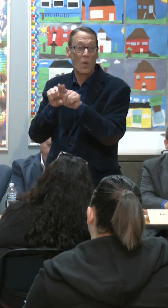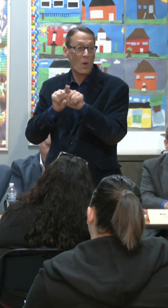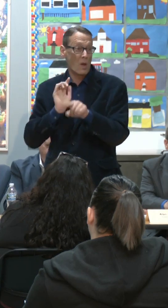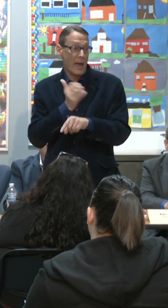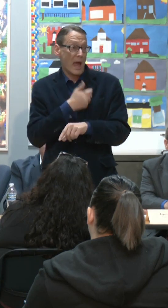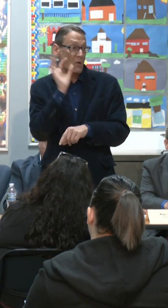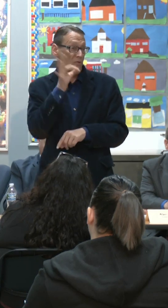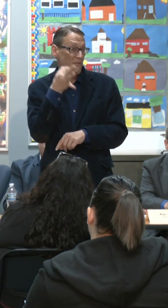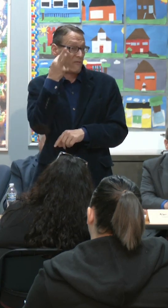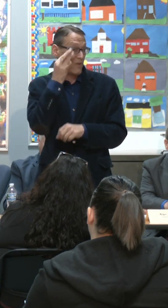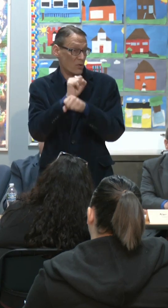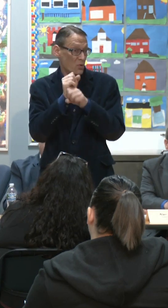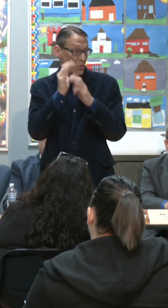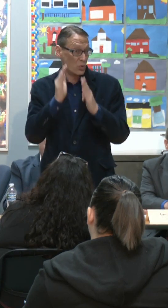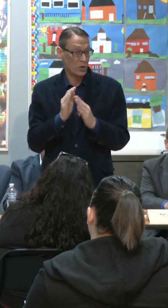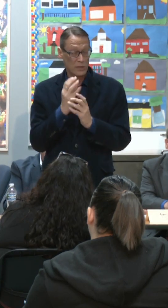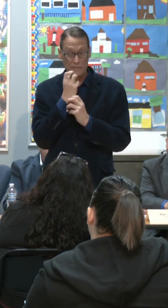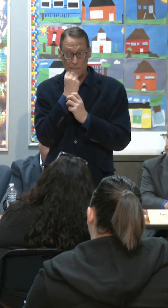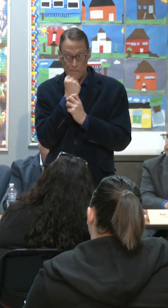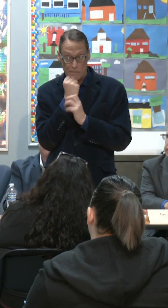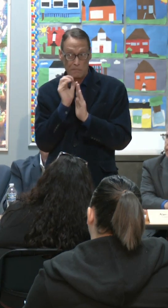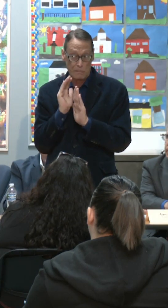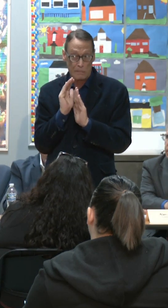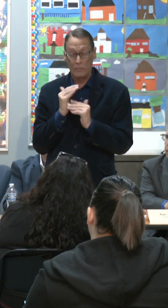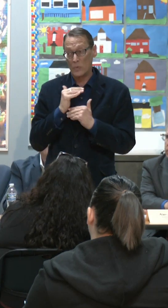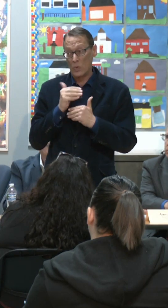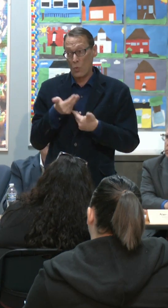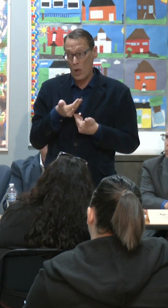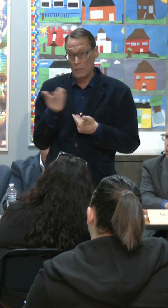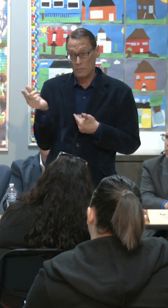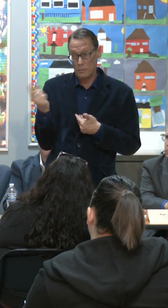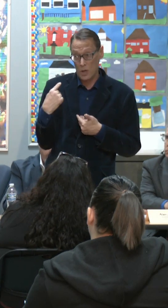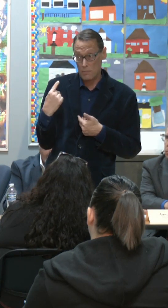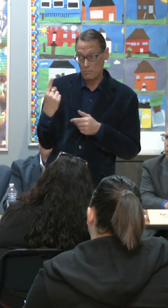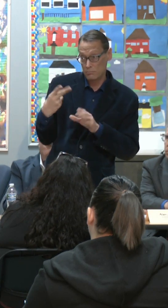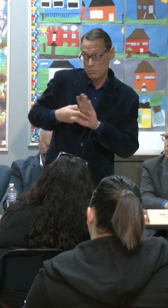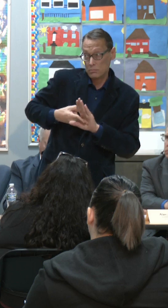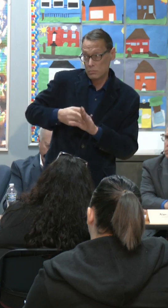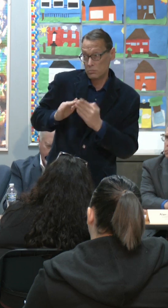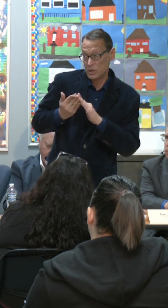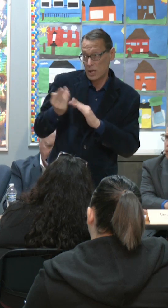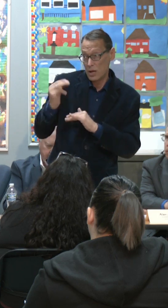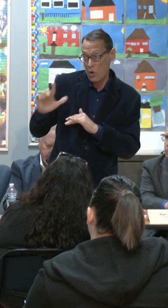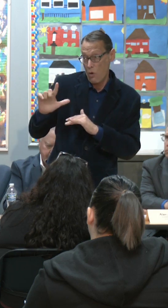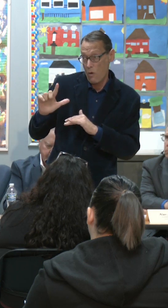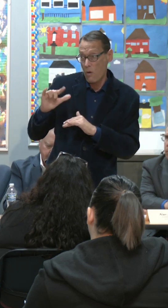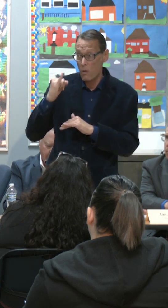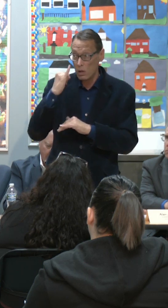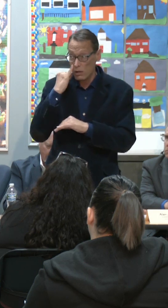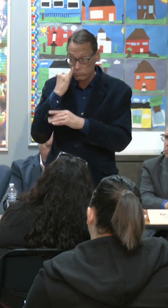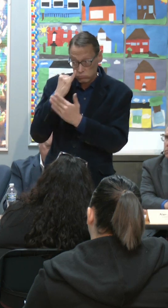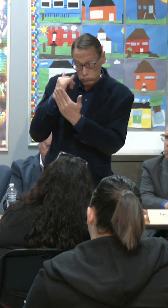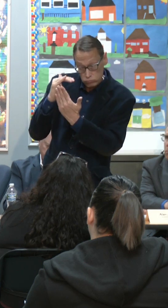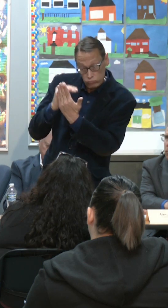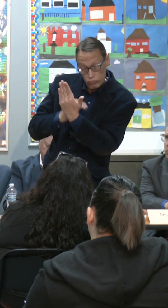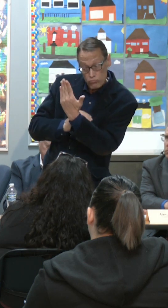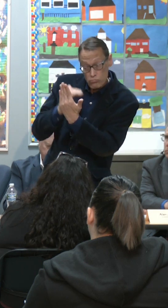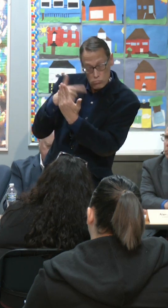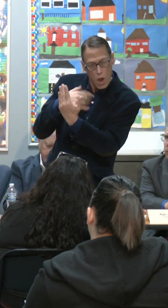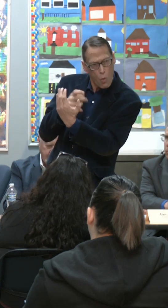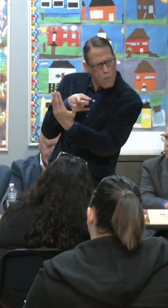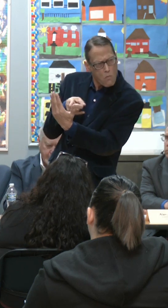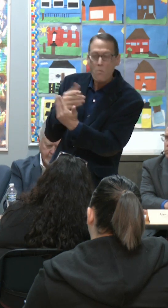youth programming, job training, public safety, and more. Also at stake for our community if these cuts go through or if